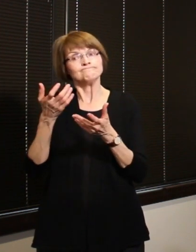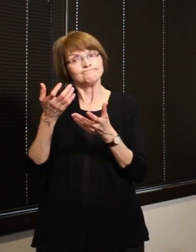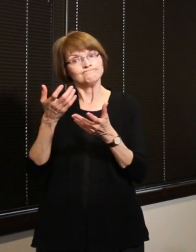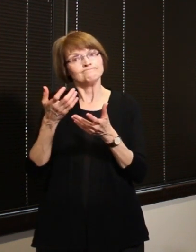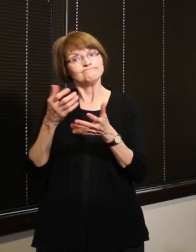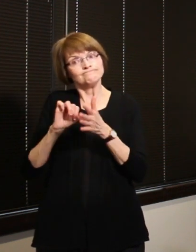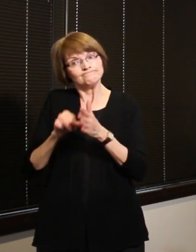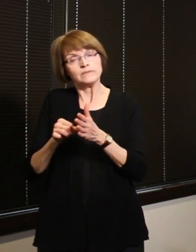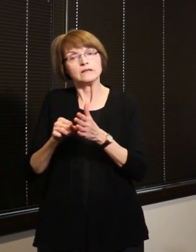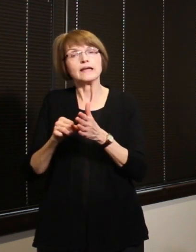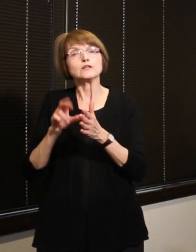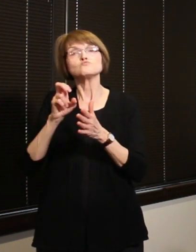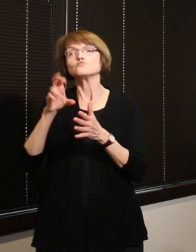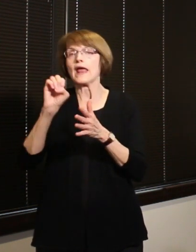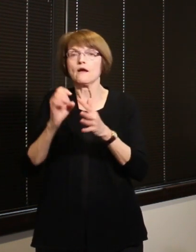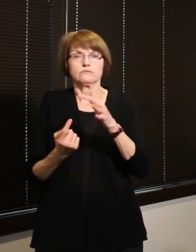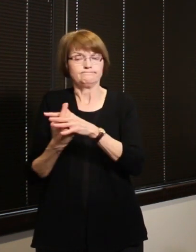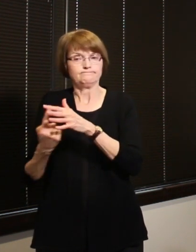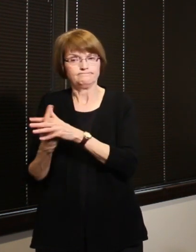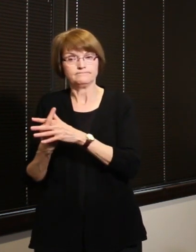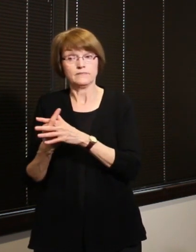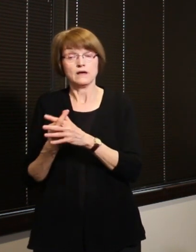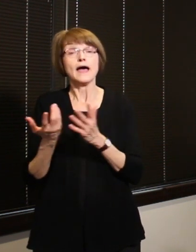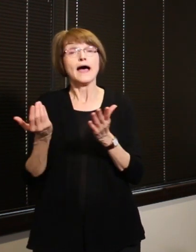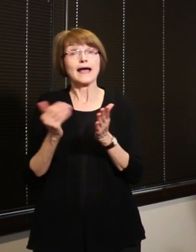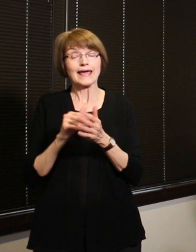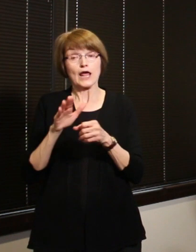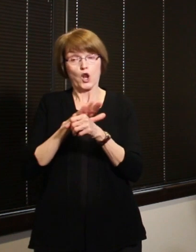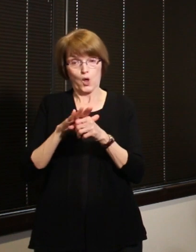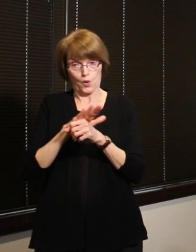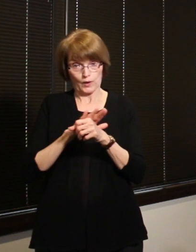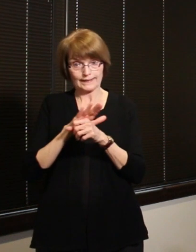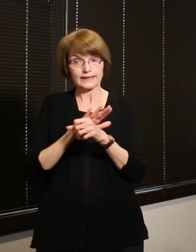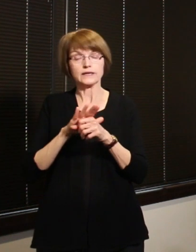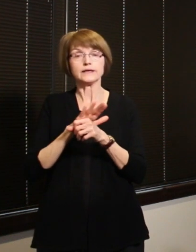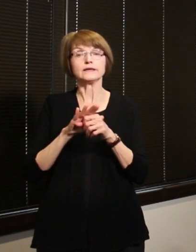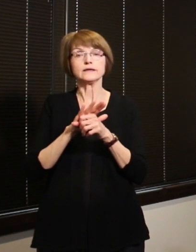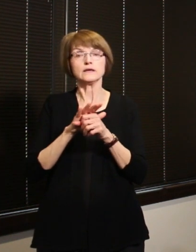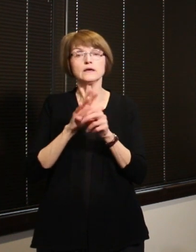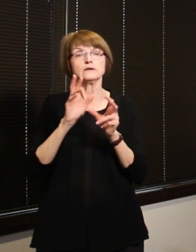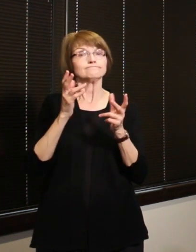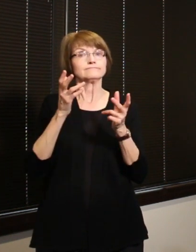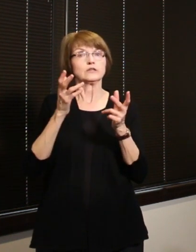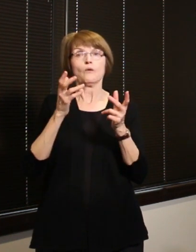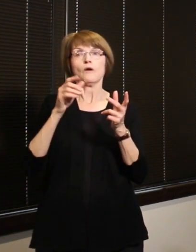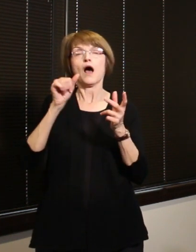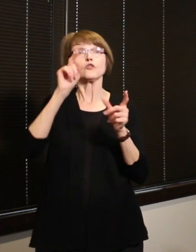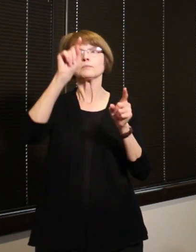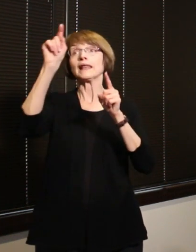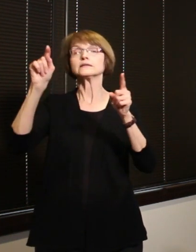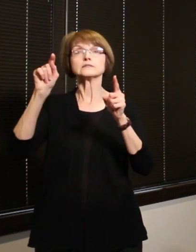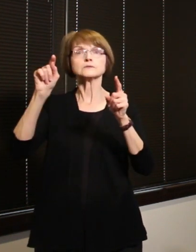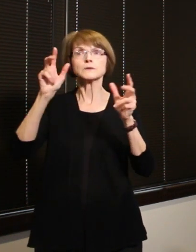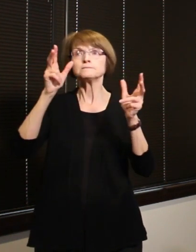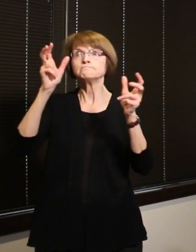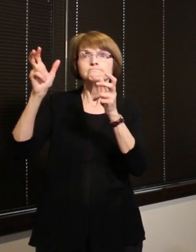here locally is again learning from the experiences of other places has put in heightened